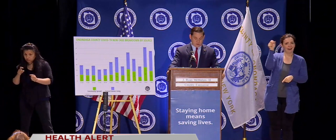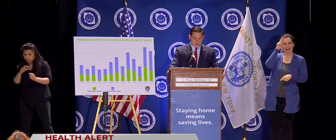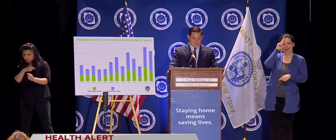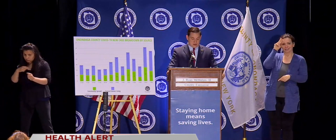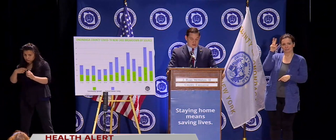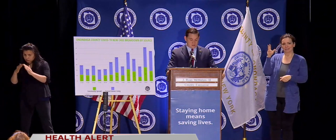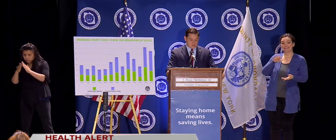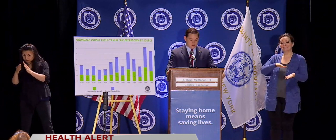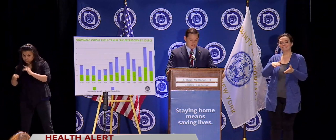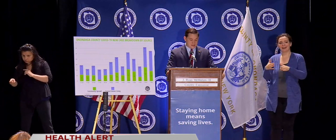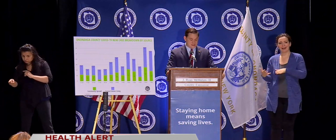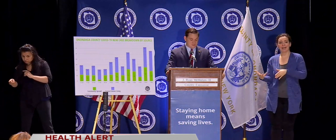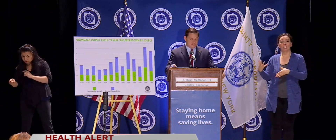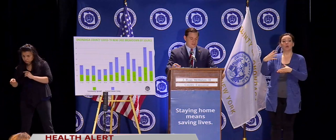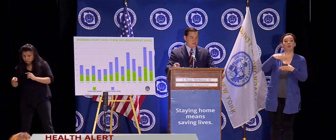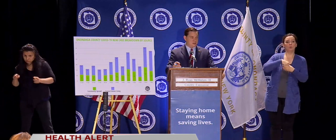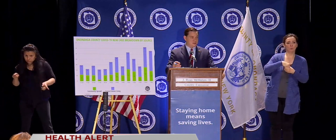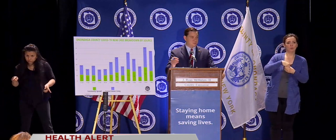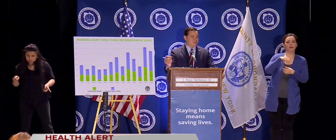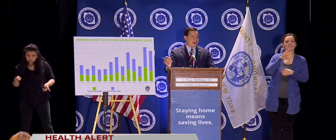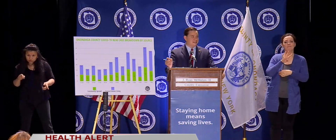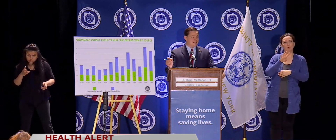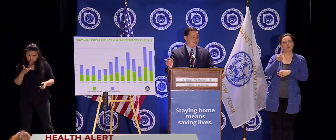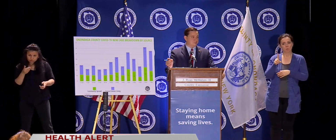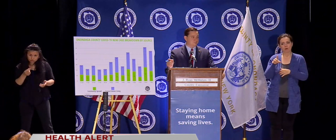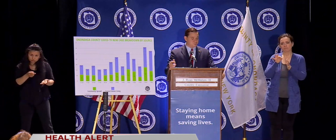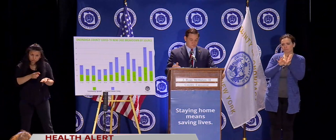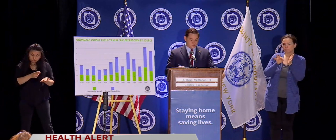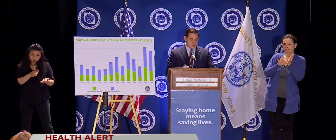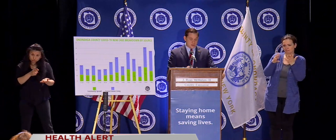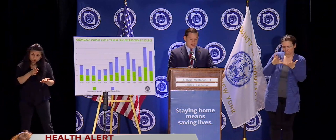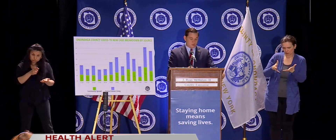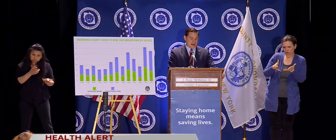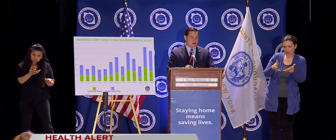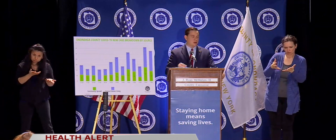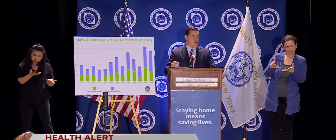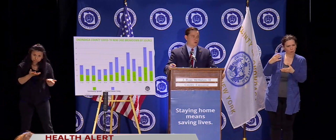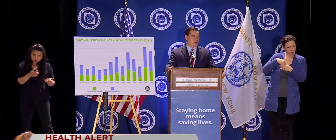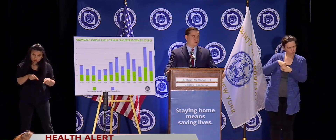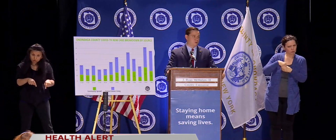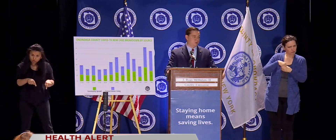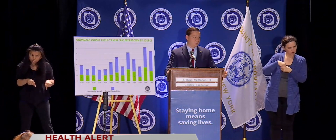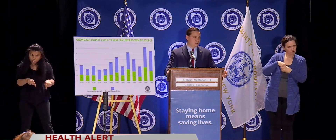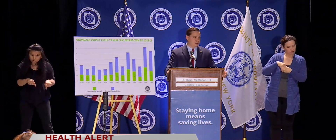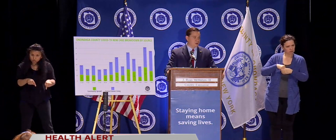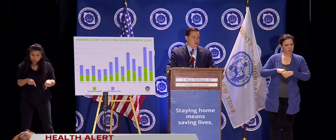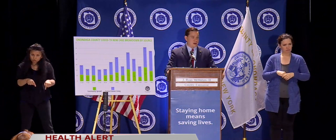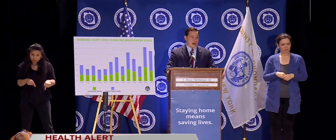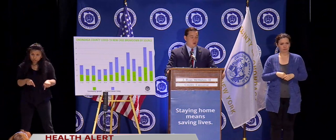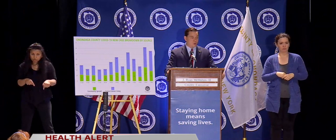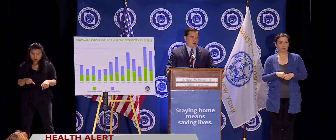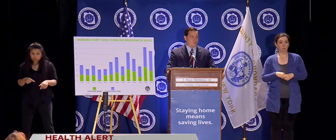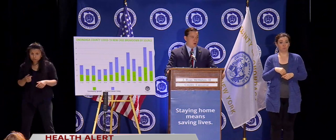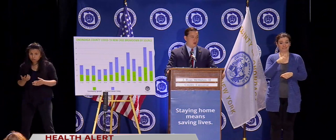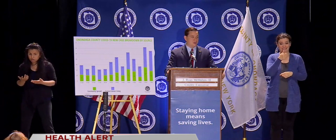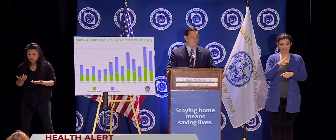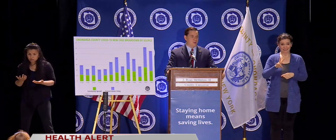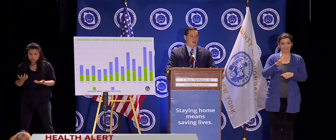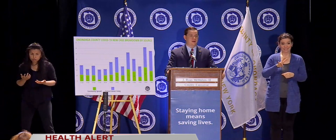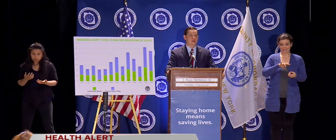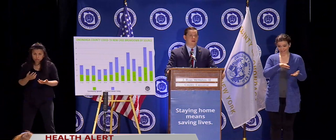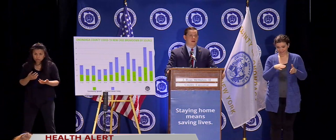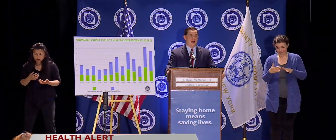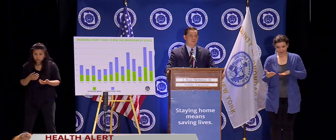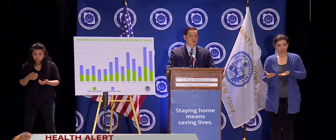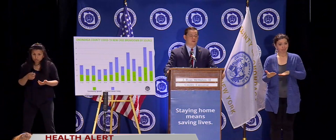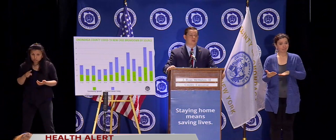now believe that that 17 is up to 19, and they were not in our 41 total. I hope I'm wrong,